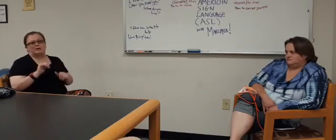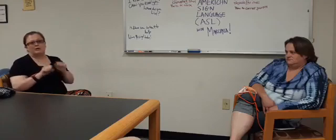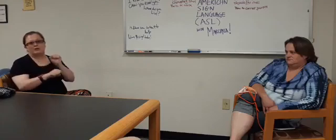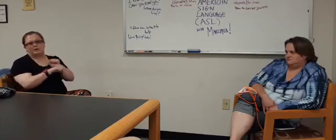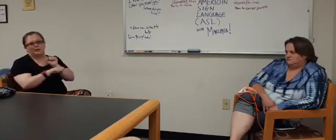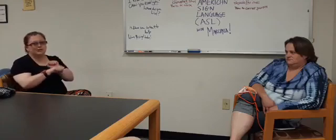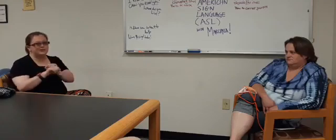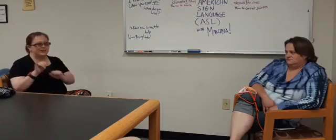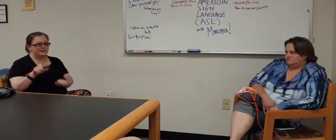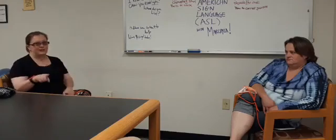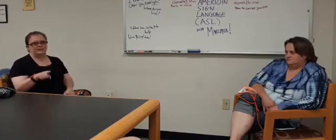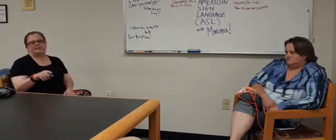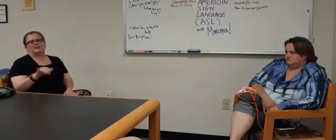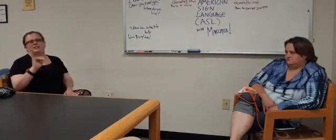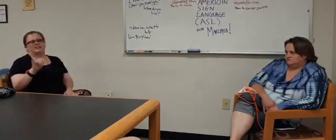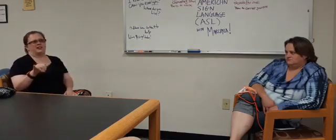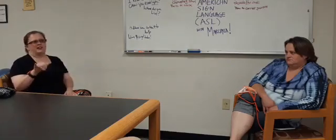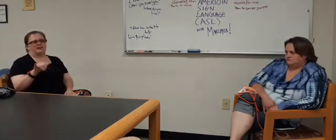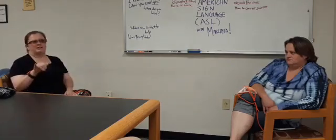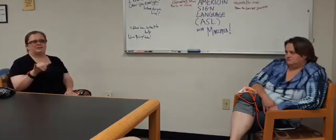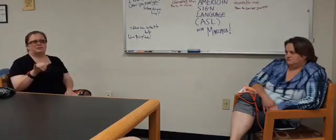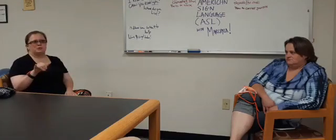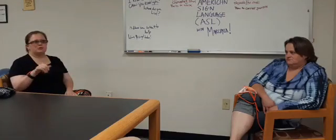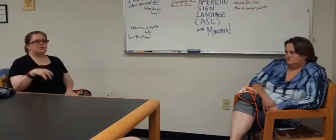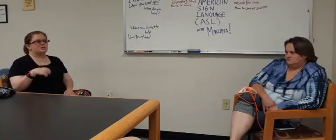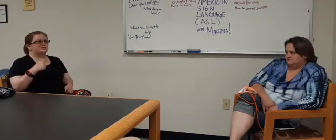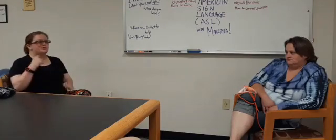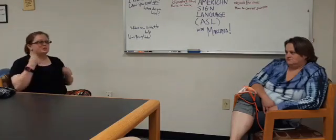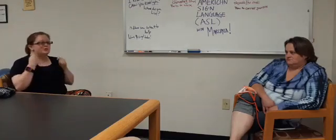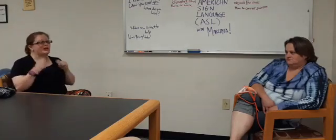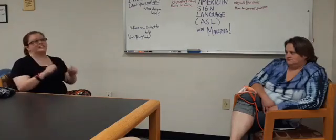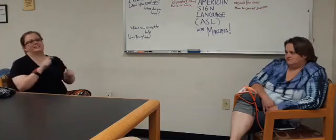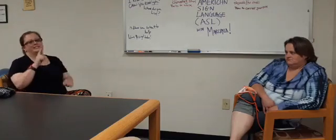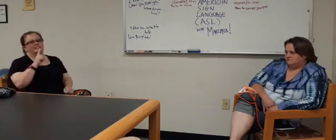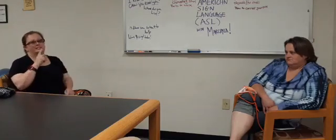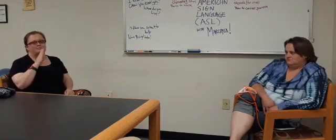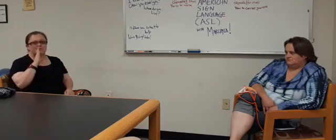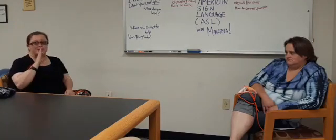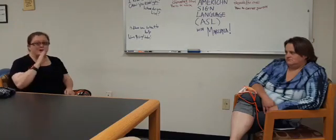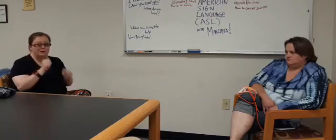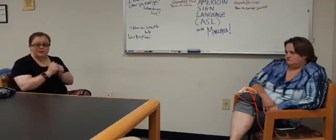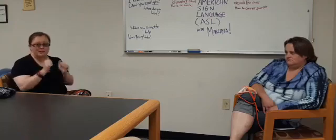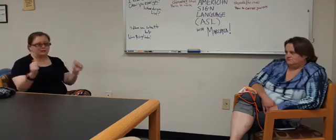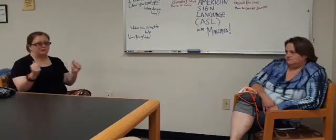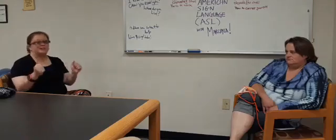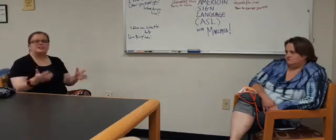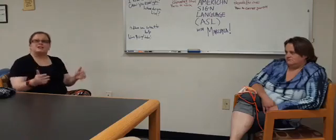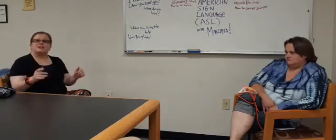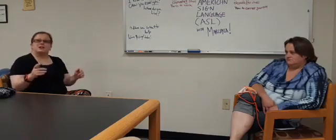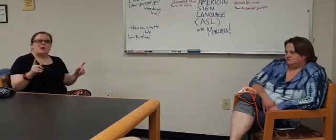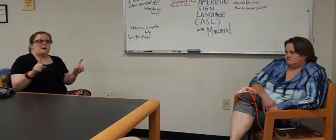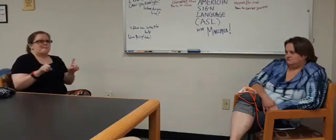that worked there that were trying to talk with them,